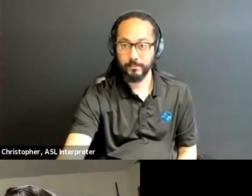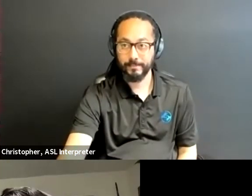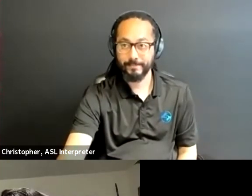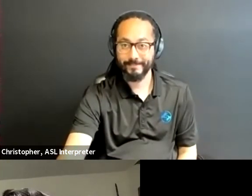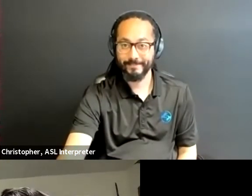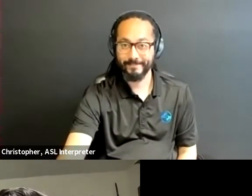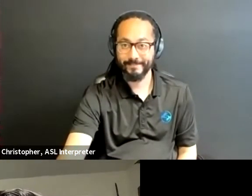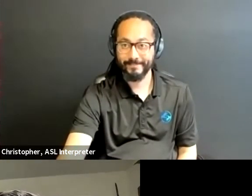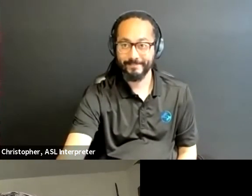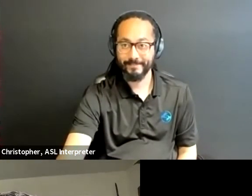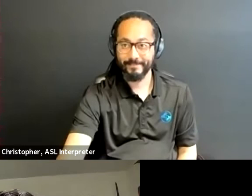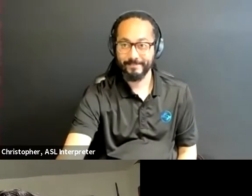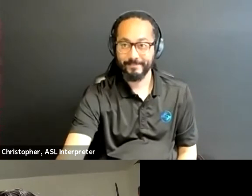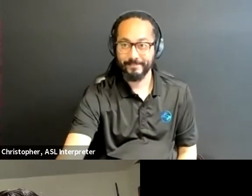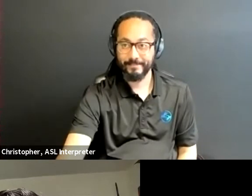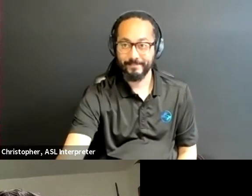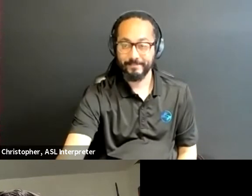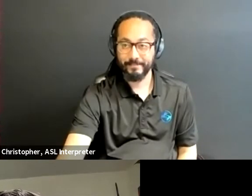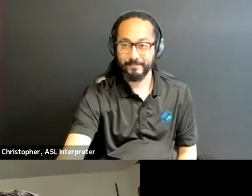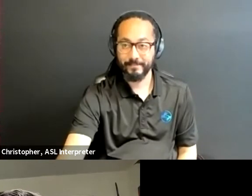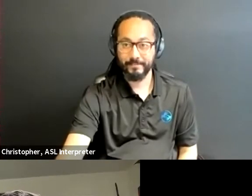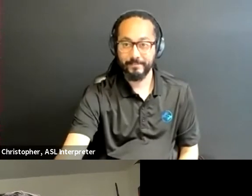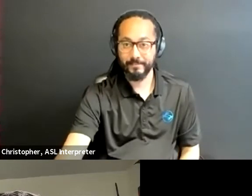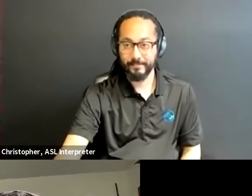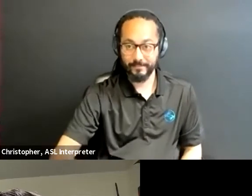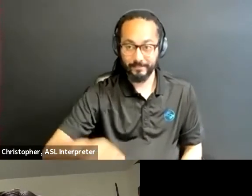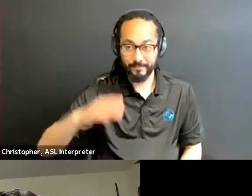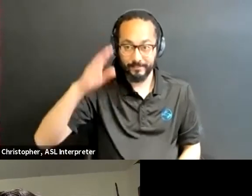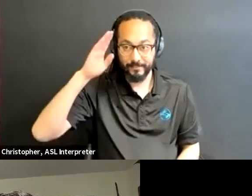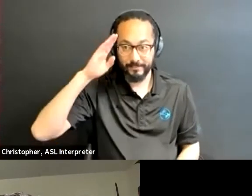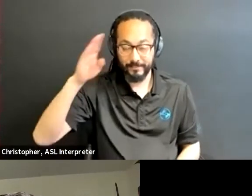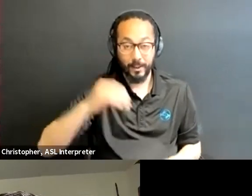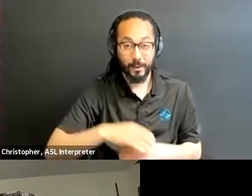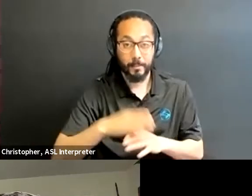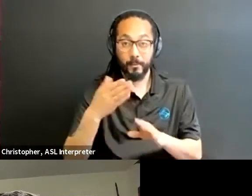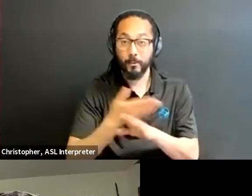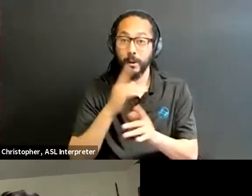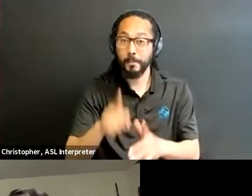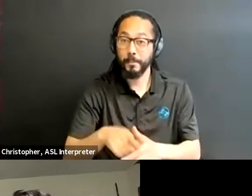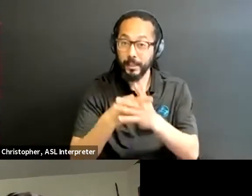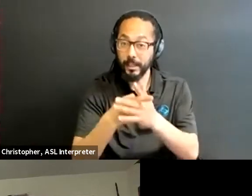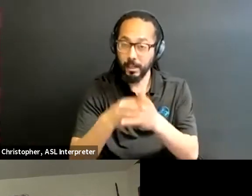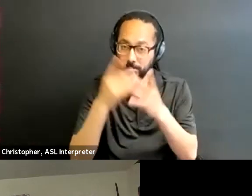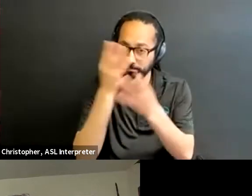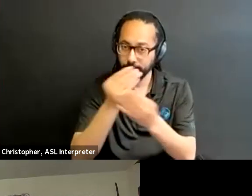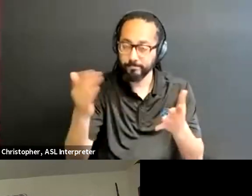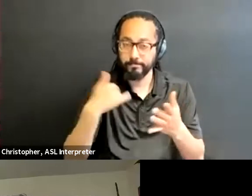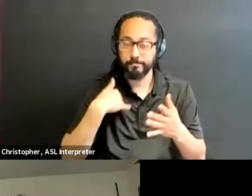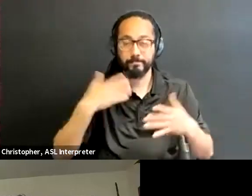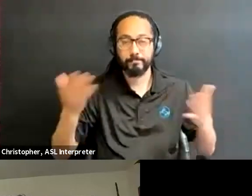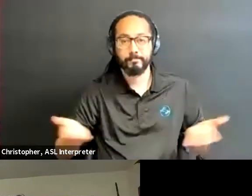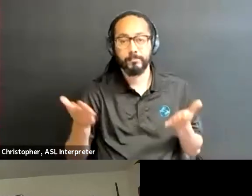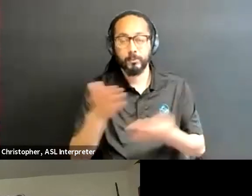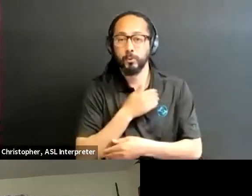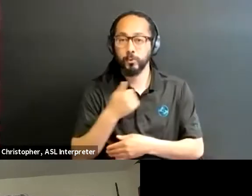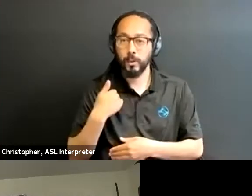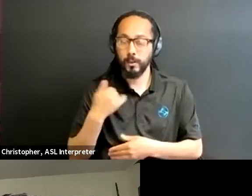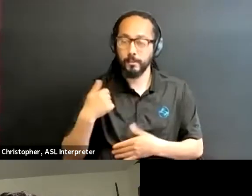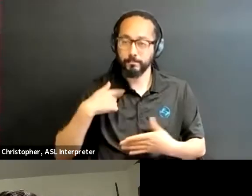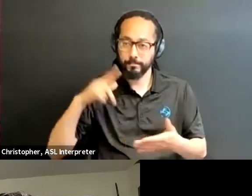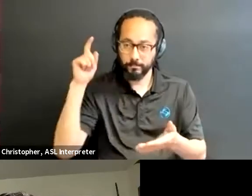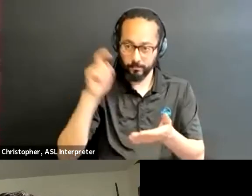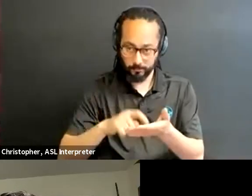Hello, and before I begin, I just wanted to note that I am joining this call from Toronto and acknowledge that I am